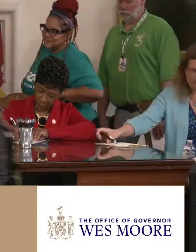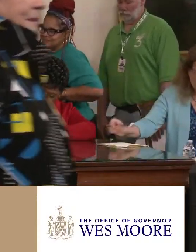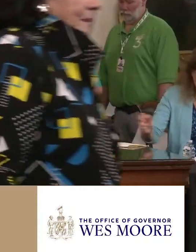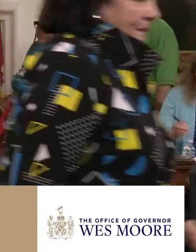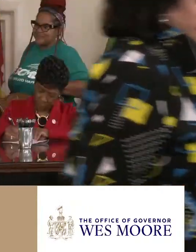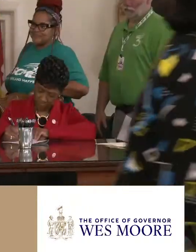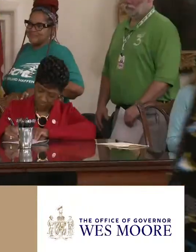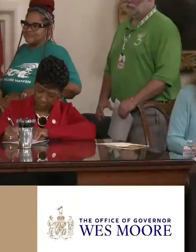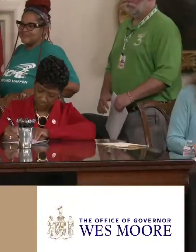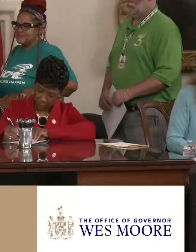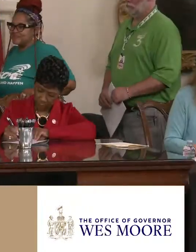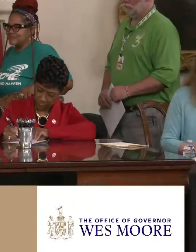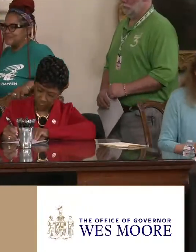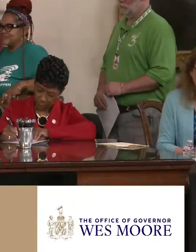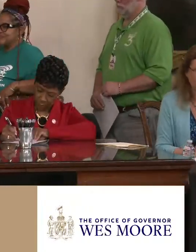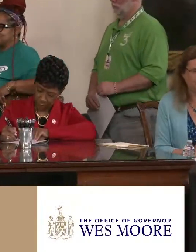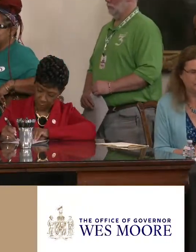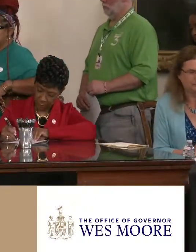Oh, yes, please.